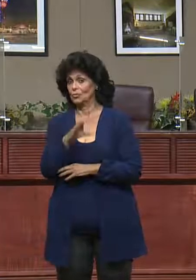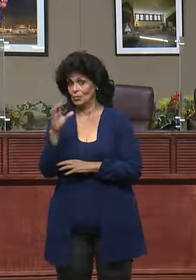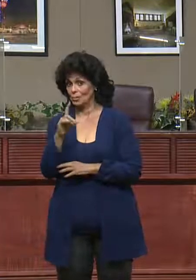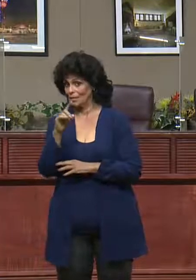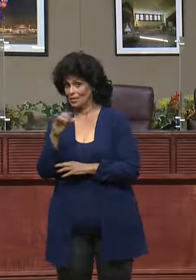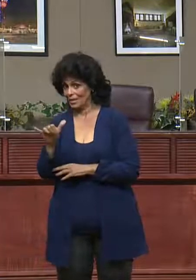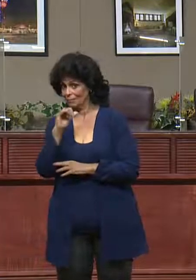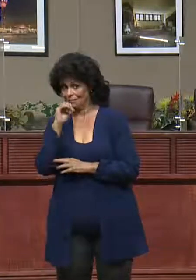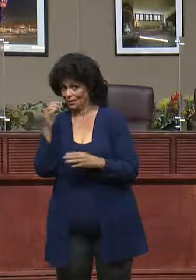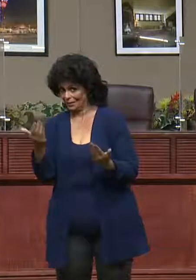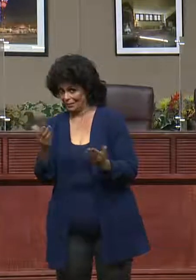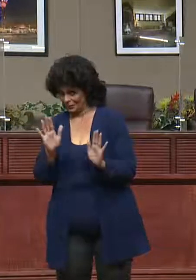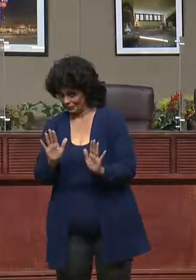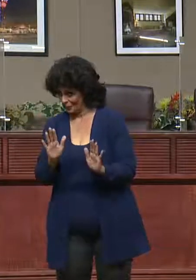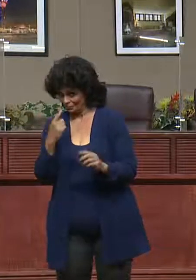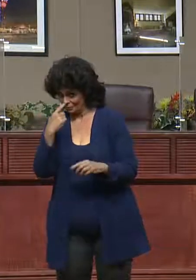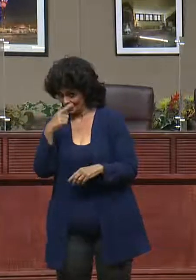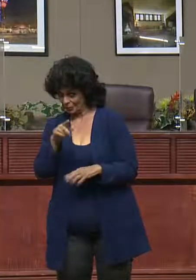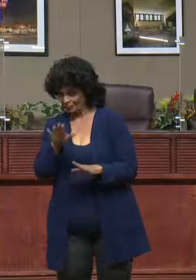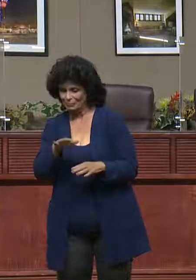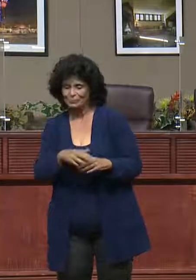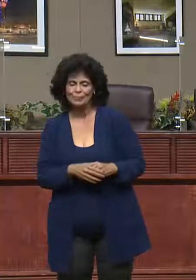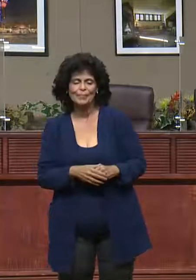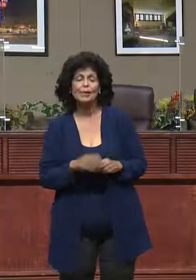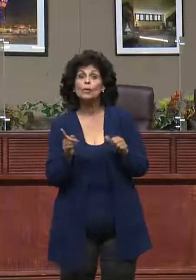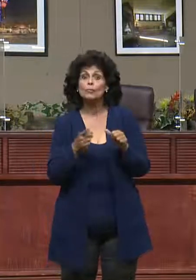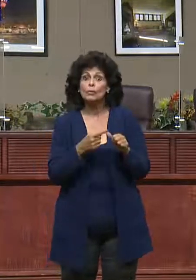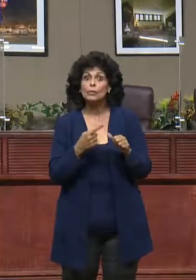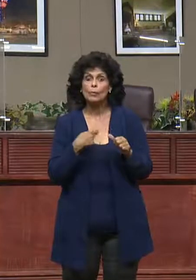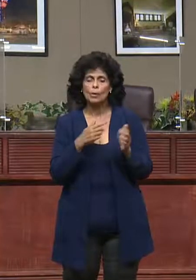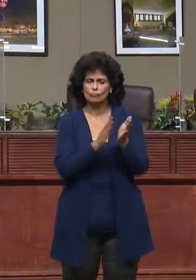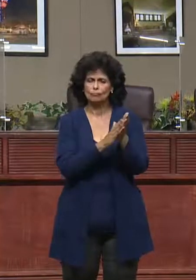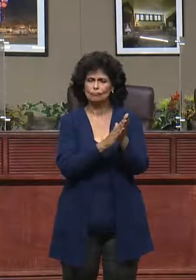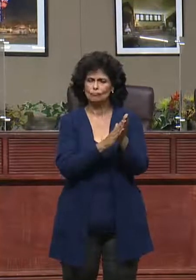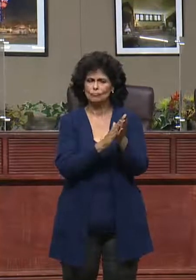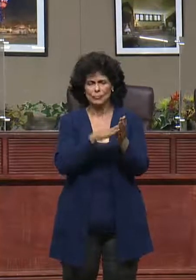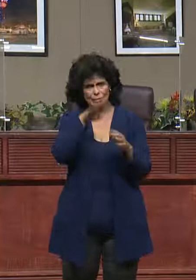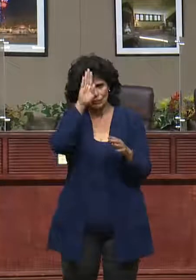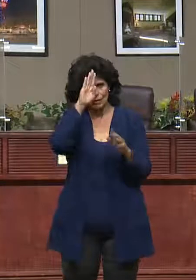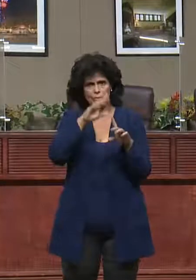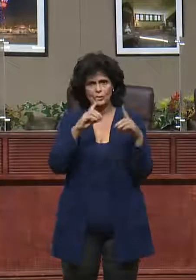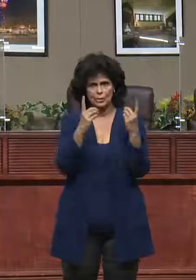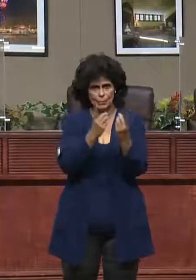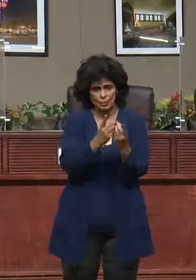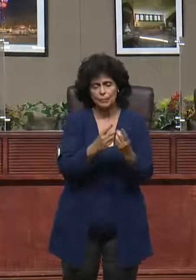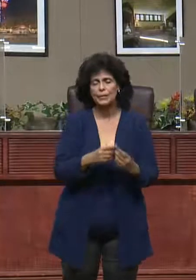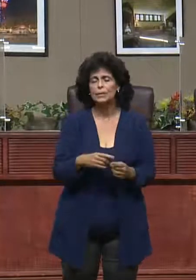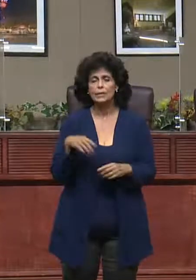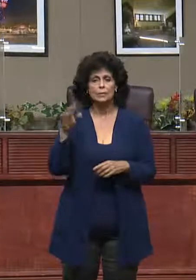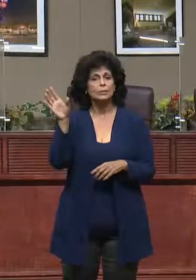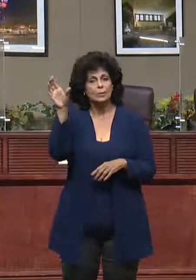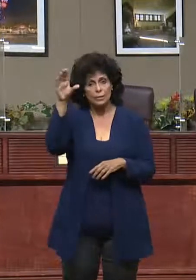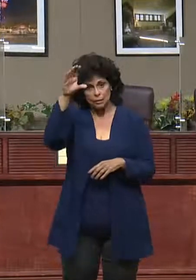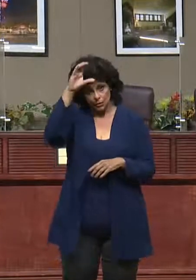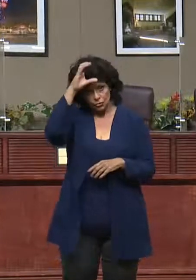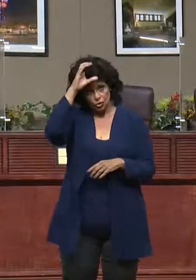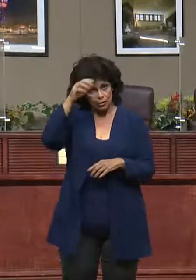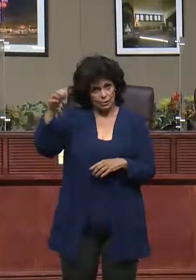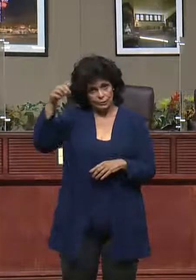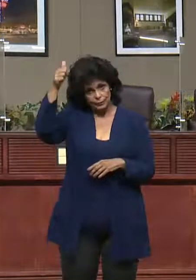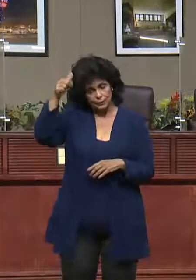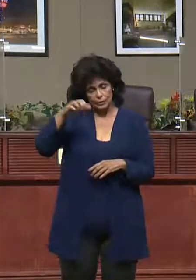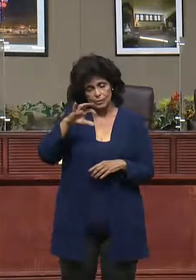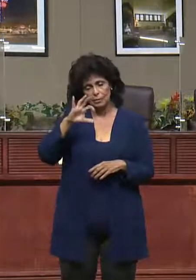Orange County Fire Rescue Department and Chief James Fitzgerald and his team for recruiting the